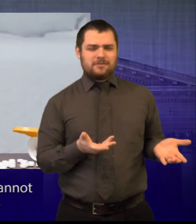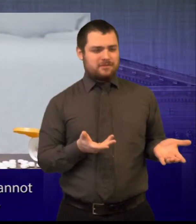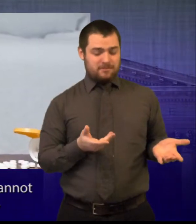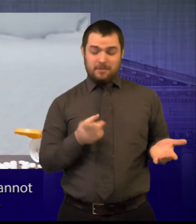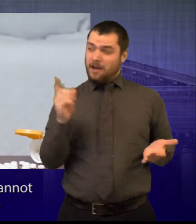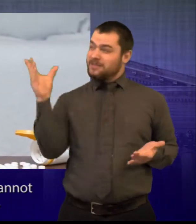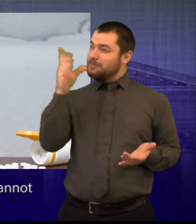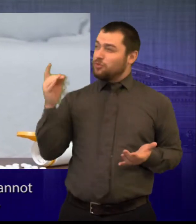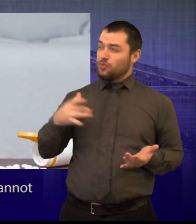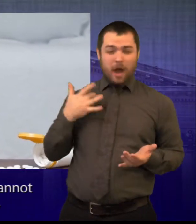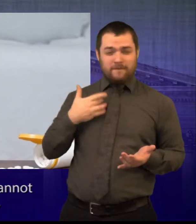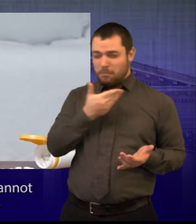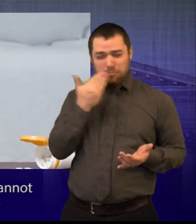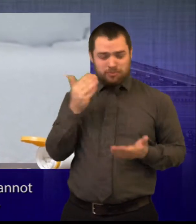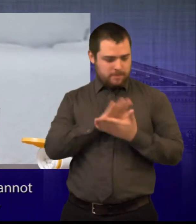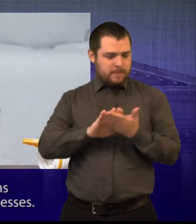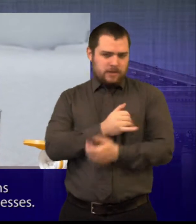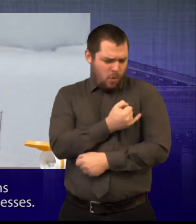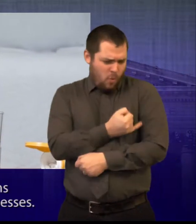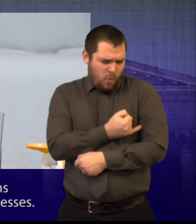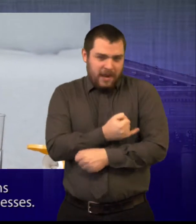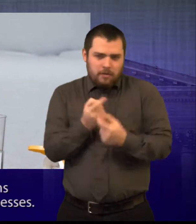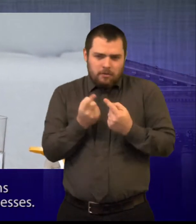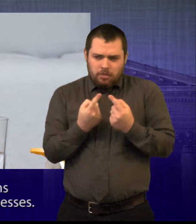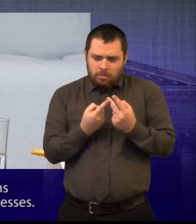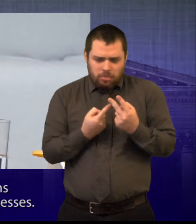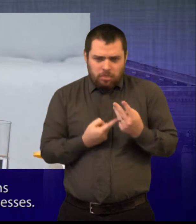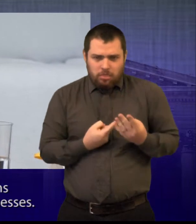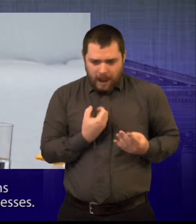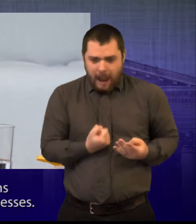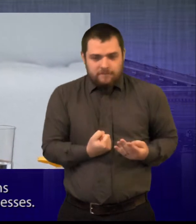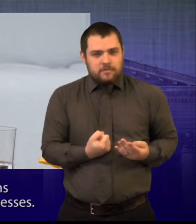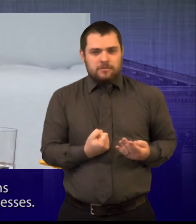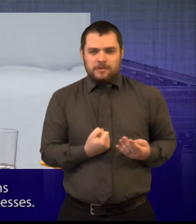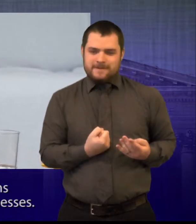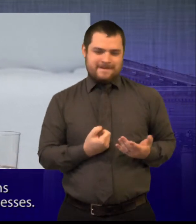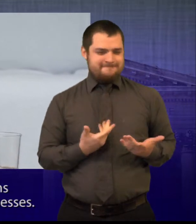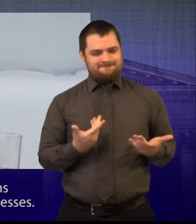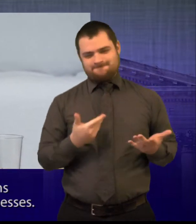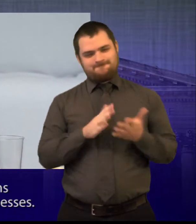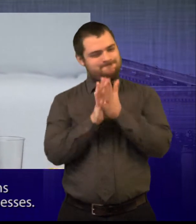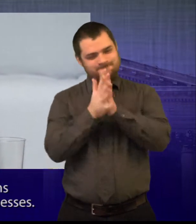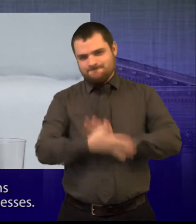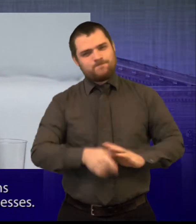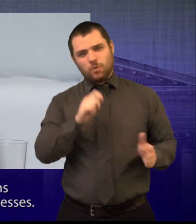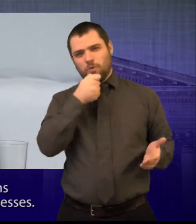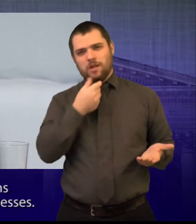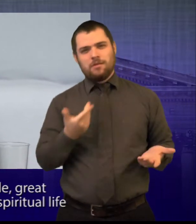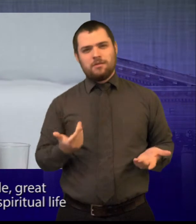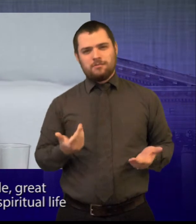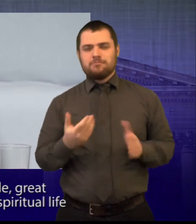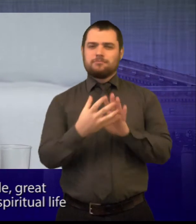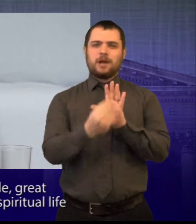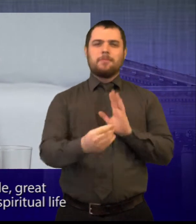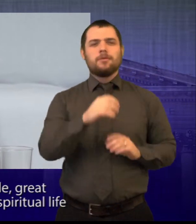life, we cannot conquer our failings, and even our strengths eventually become weaknesses.